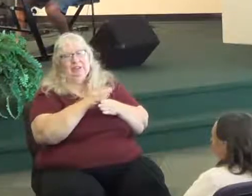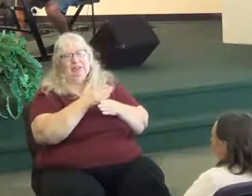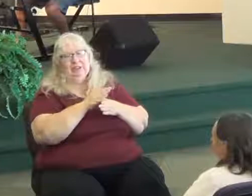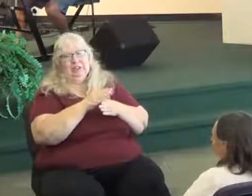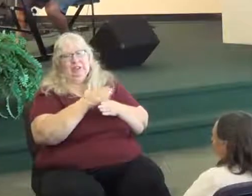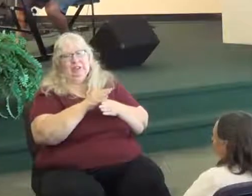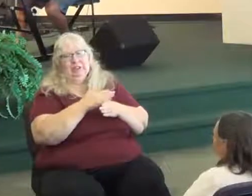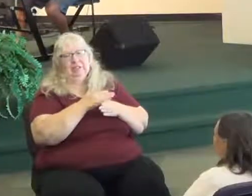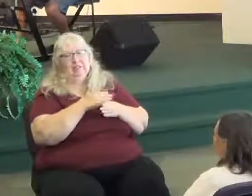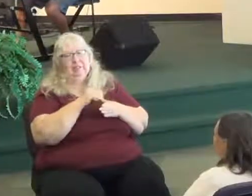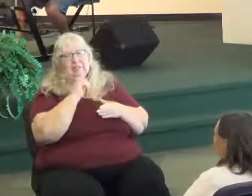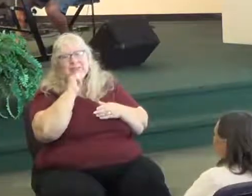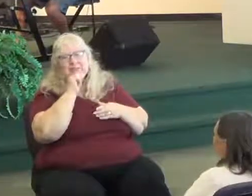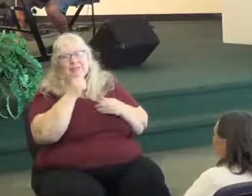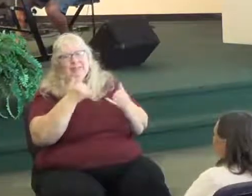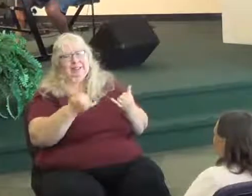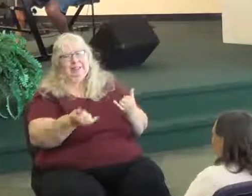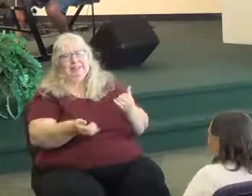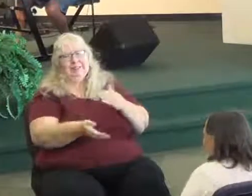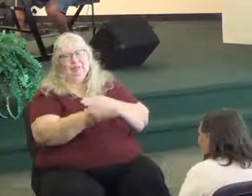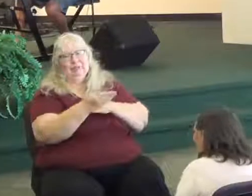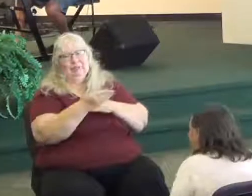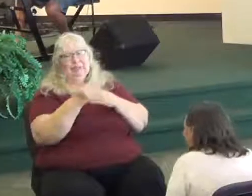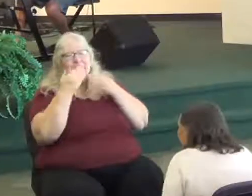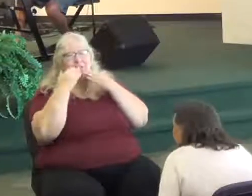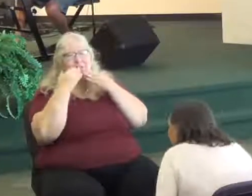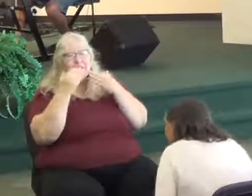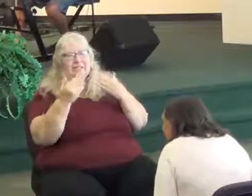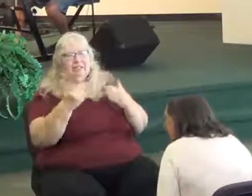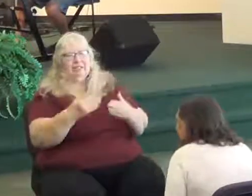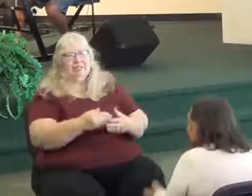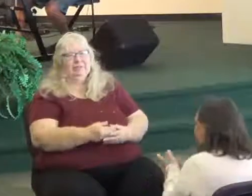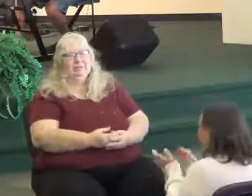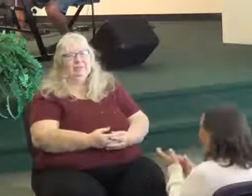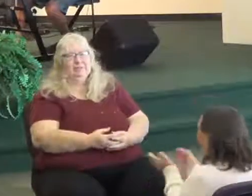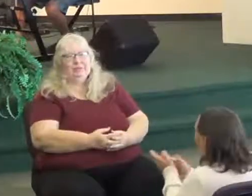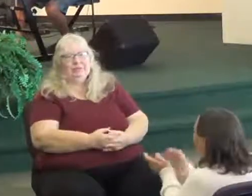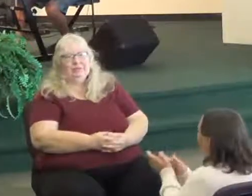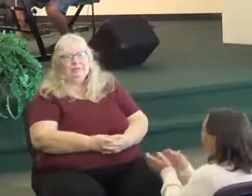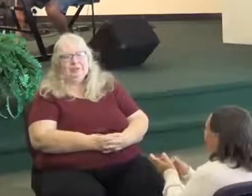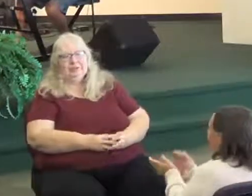not this morning. Thank you.